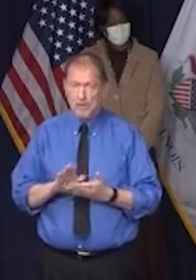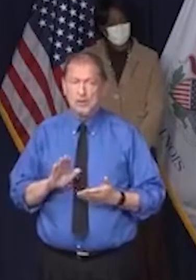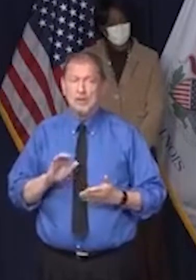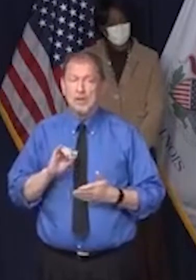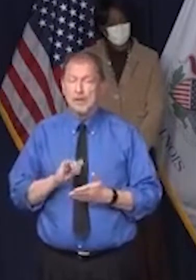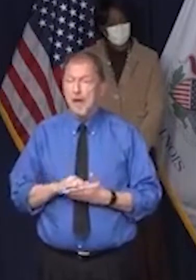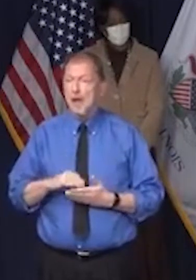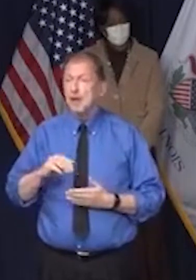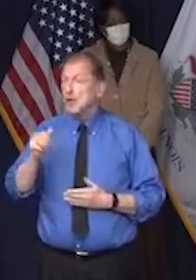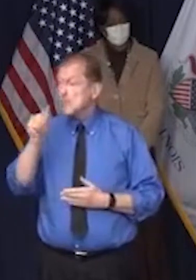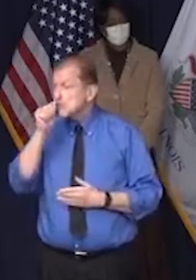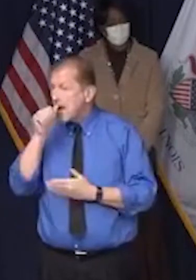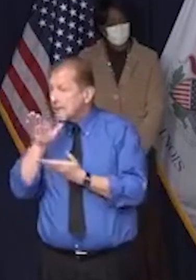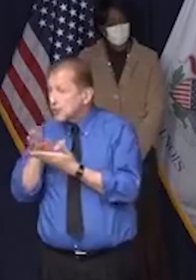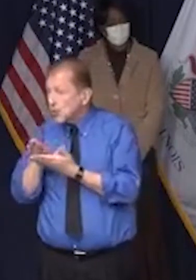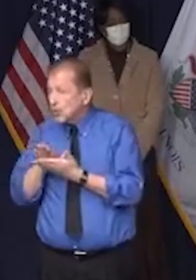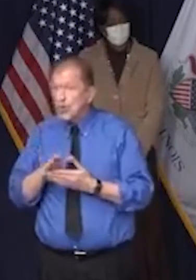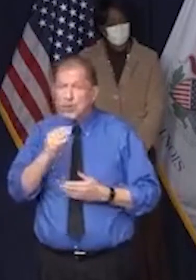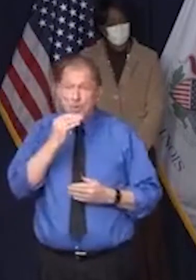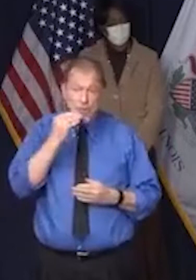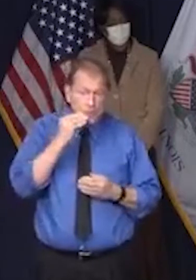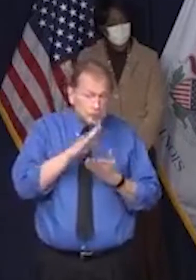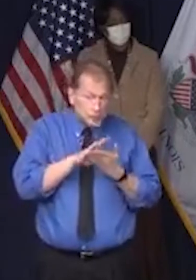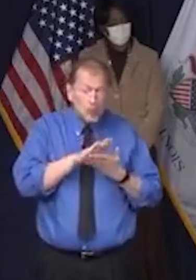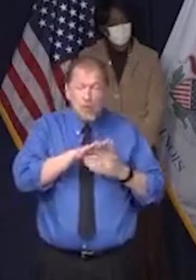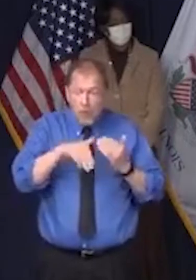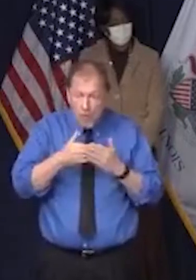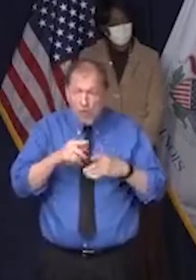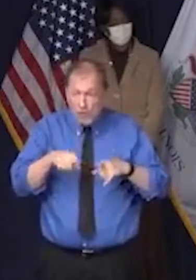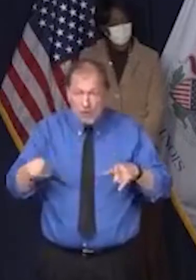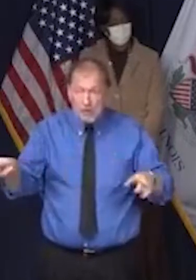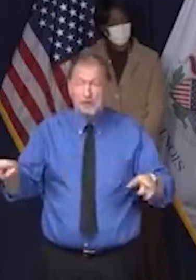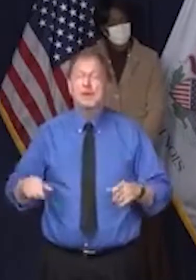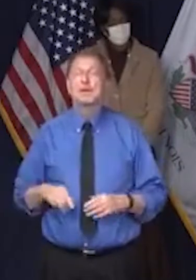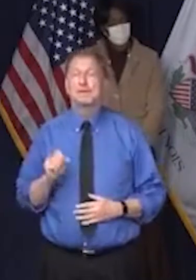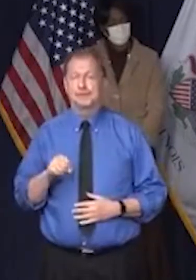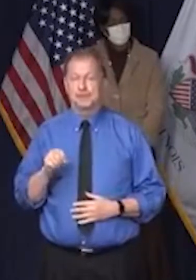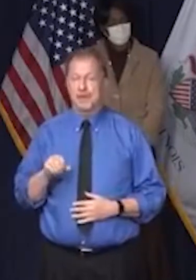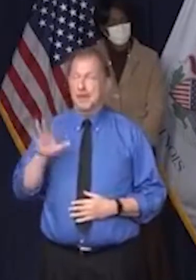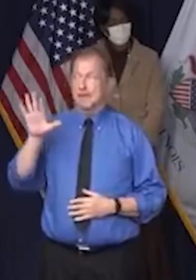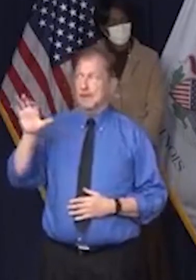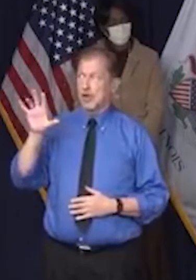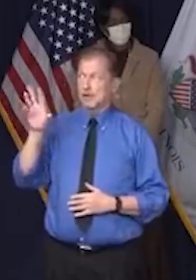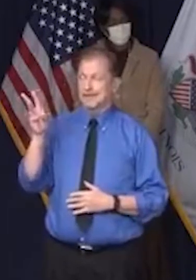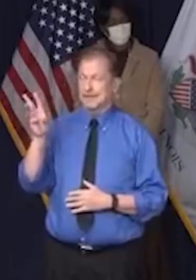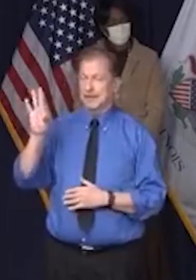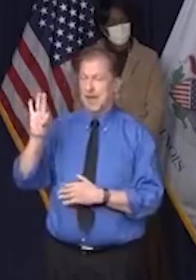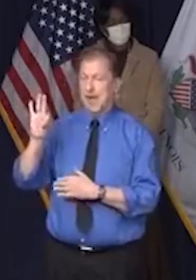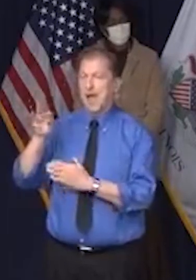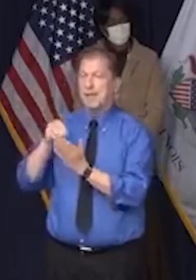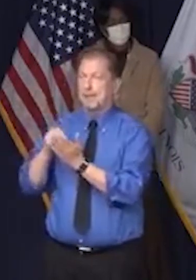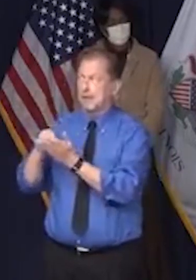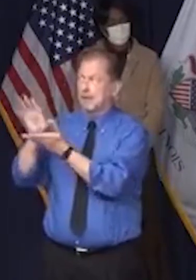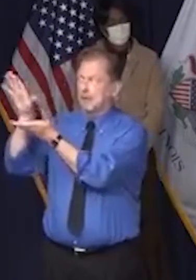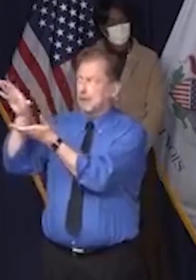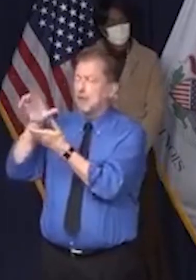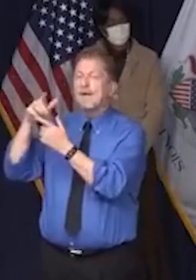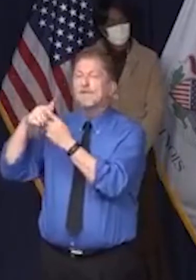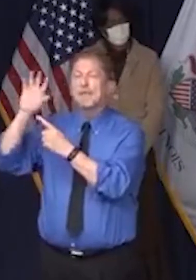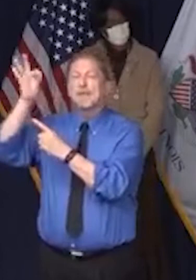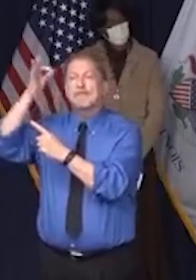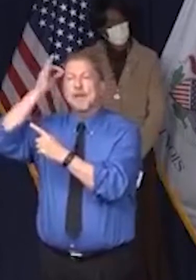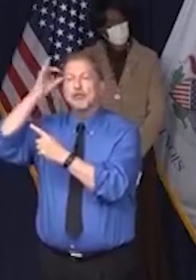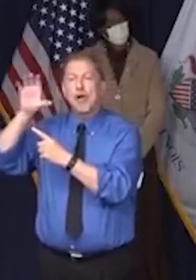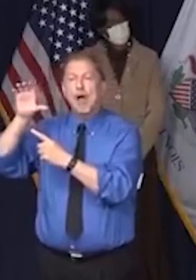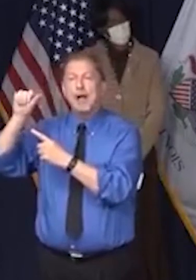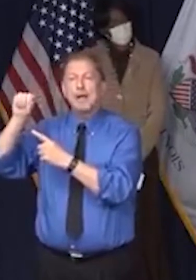the whole shebang. That's correct. Yeah. So the $569 million is defined in the CARES Act. A portion of it